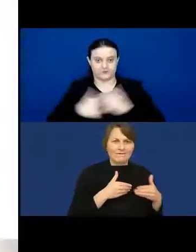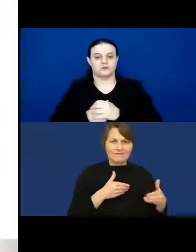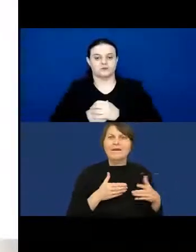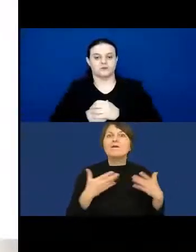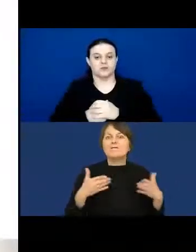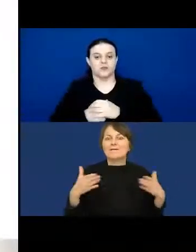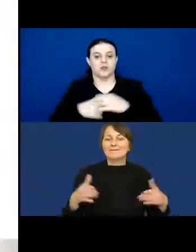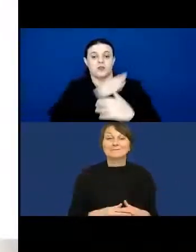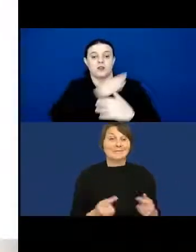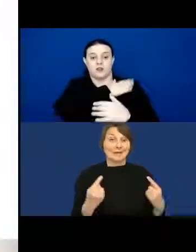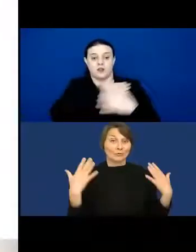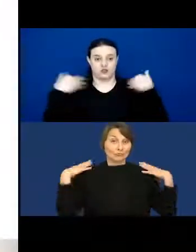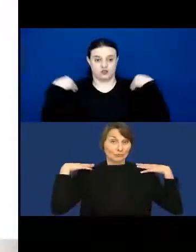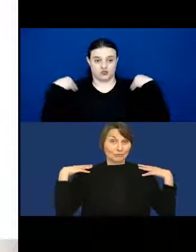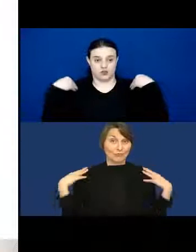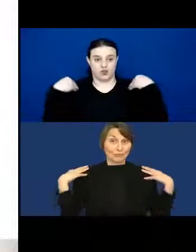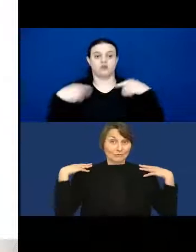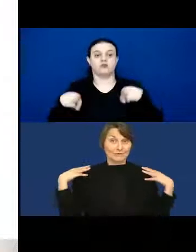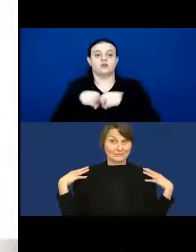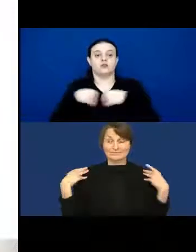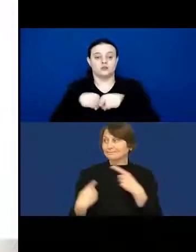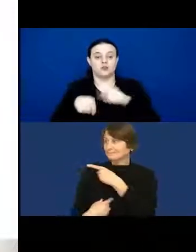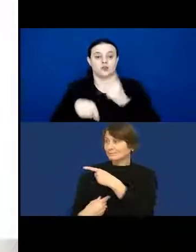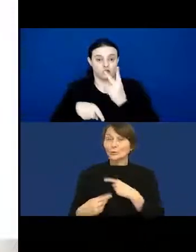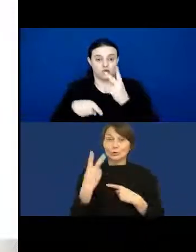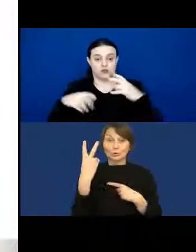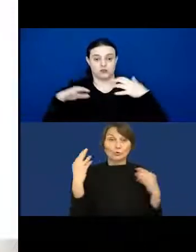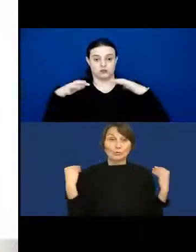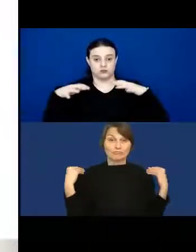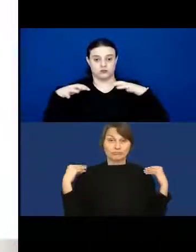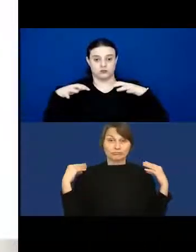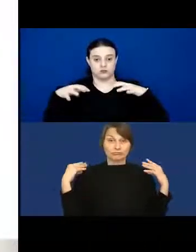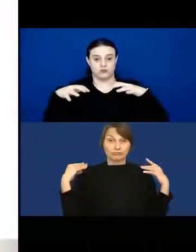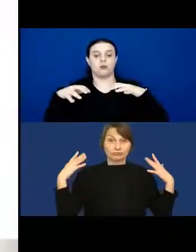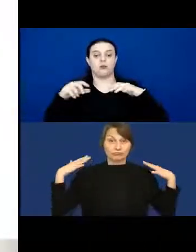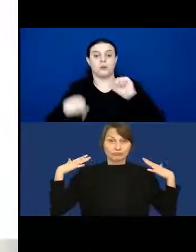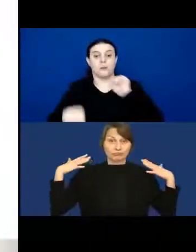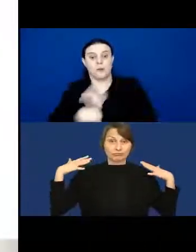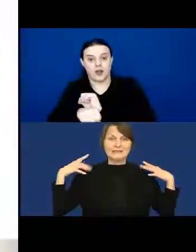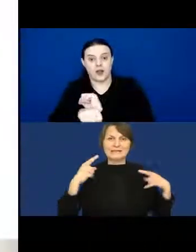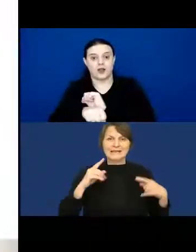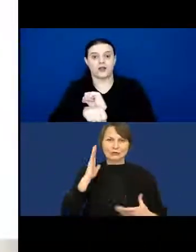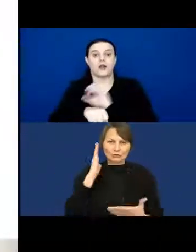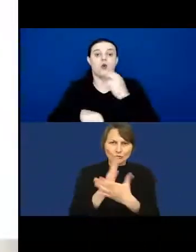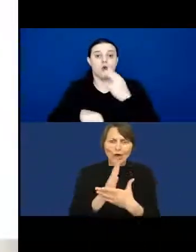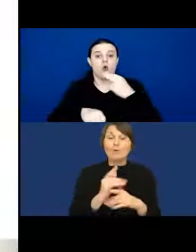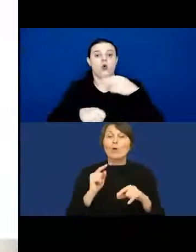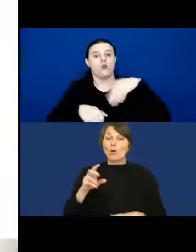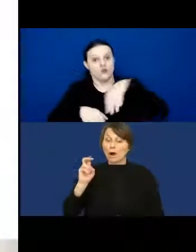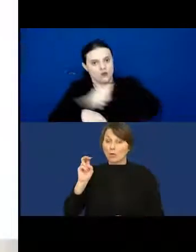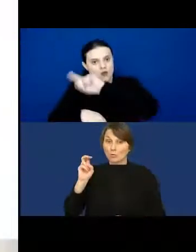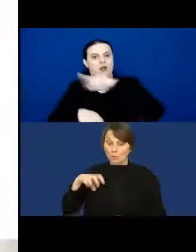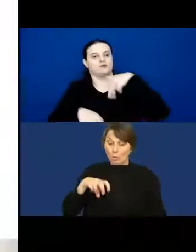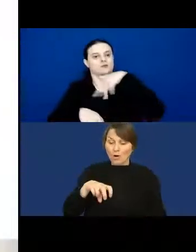On the shoulder area, there are 2 vibration motors that provide stop and start walking vibration